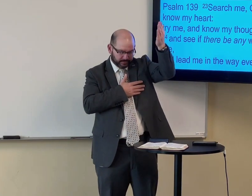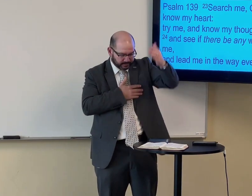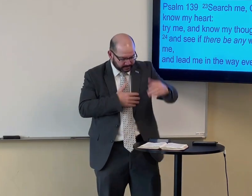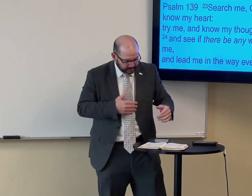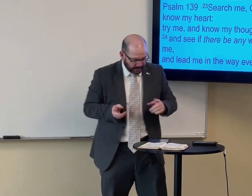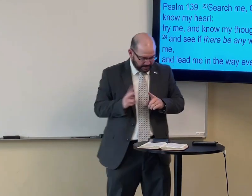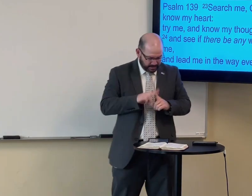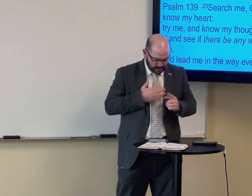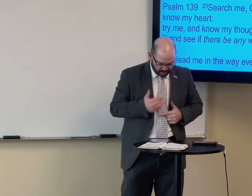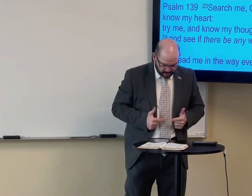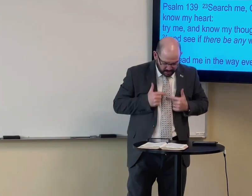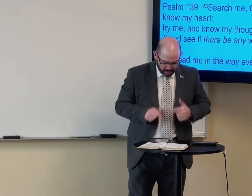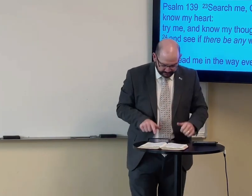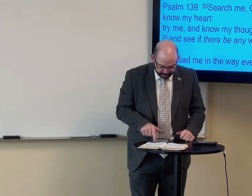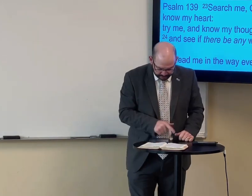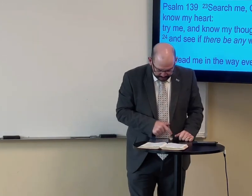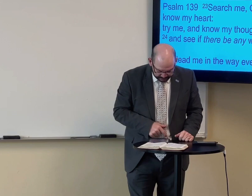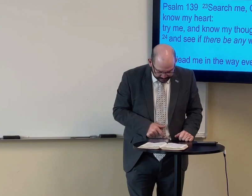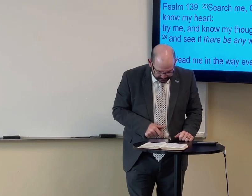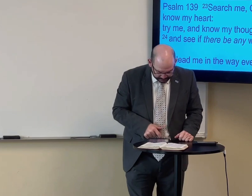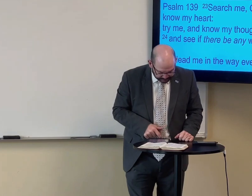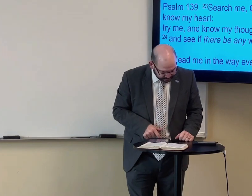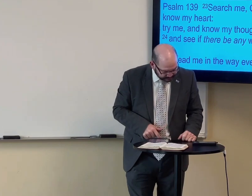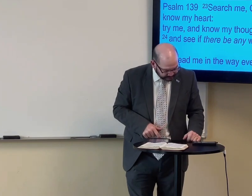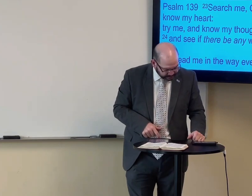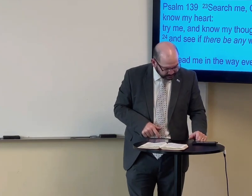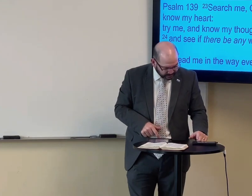God in our lives.